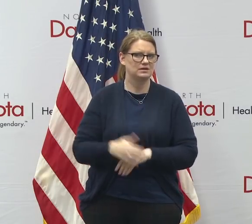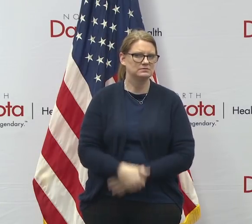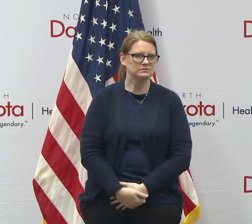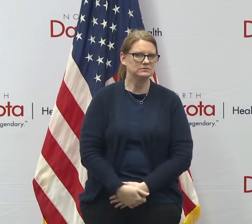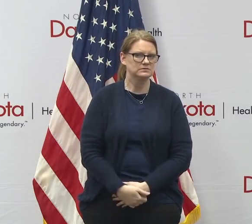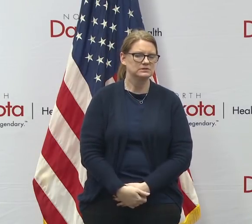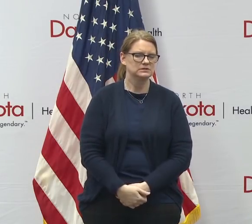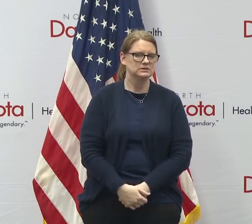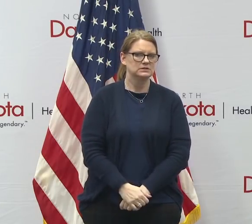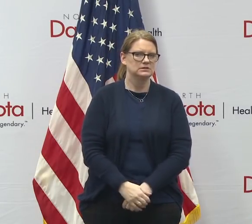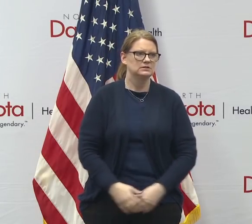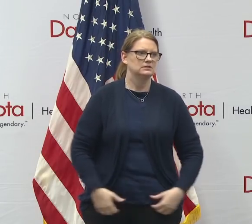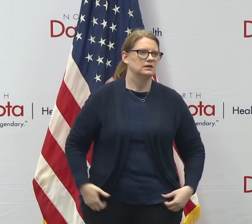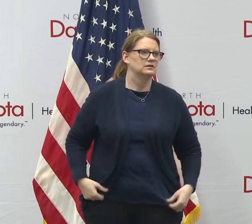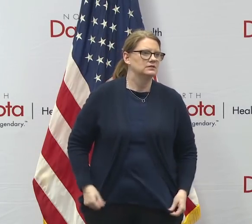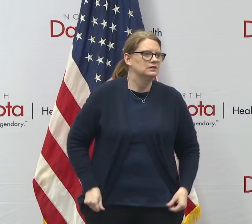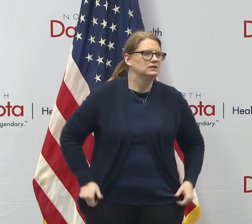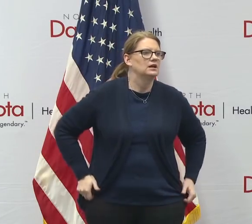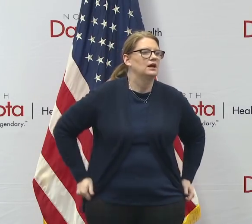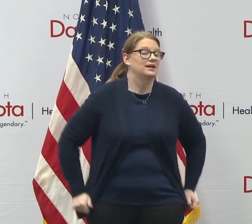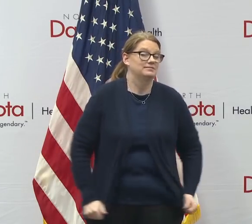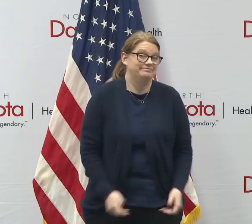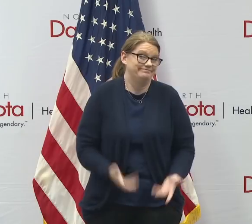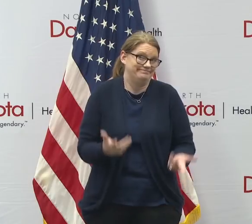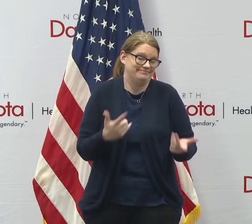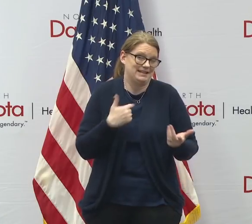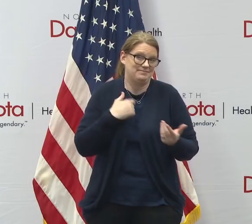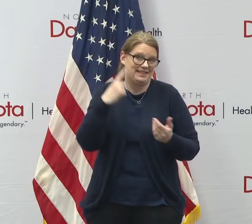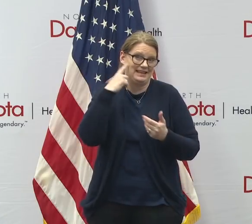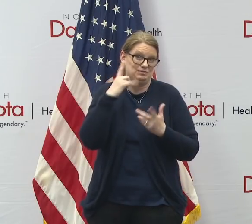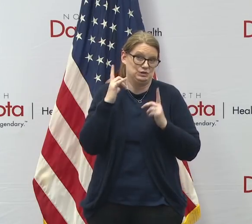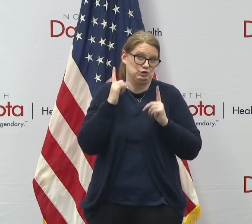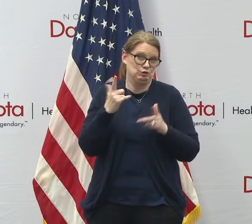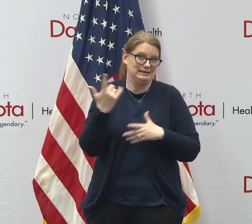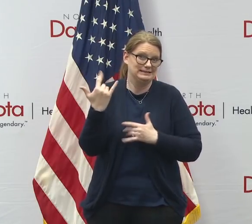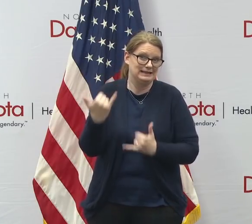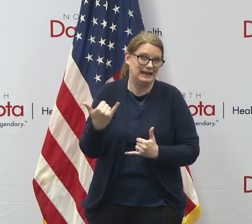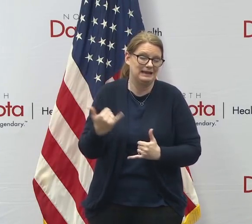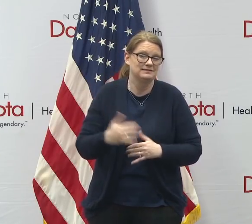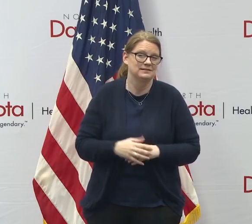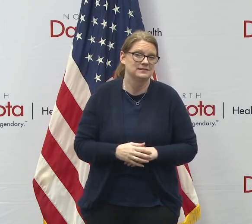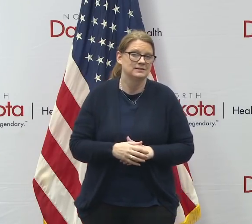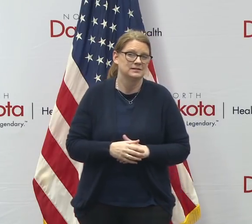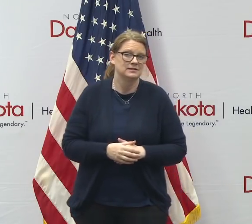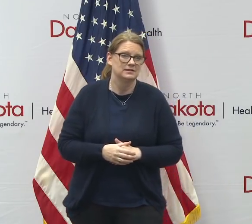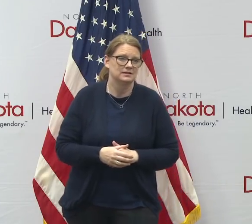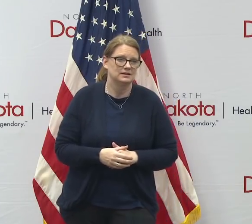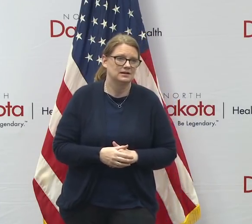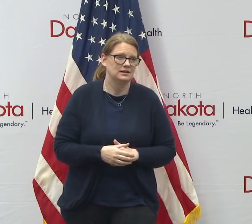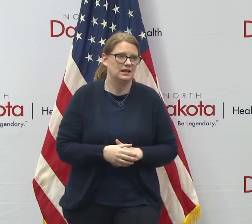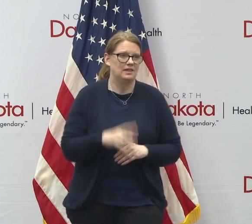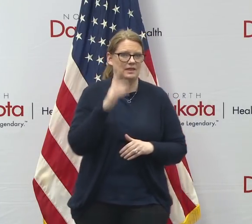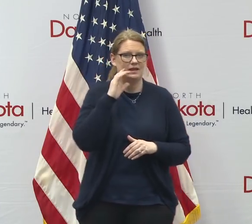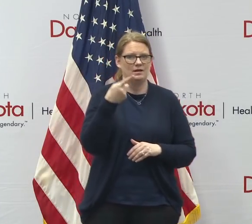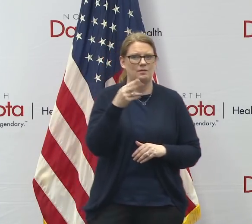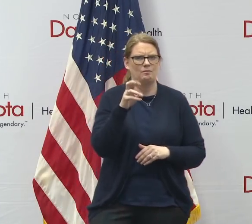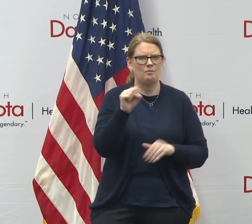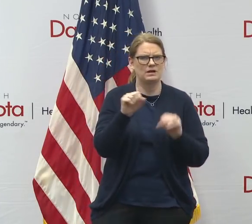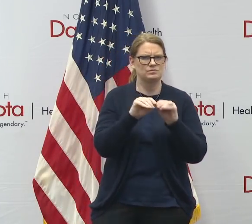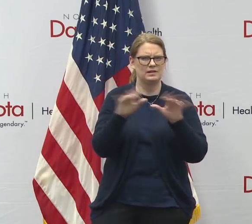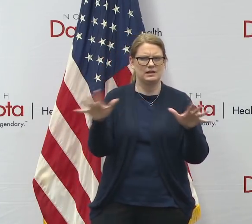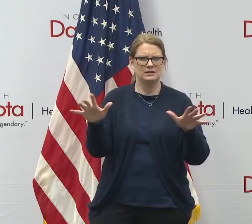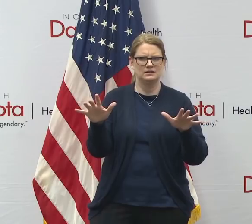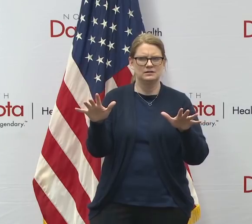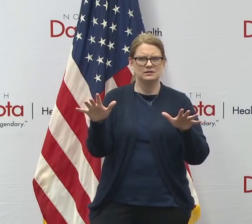And so I'm going to make a presumption that it was today or early today, because we found out I think we put a press release out mid to